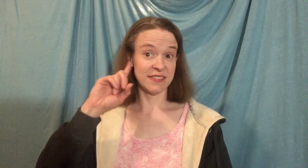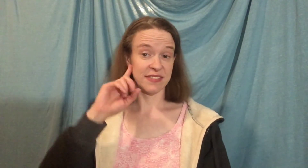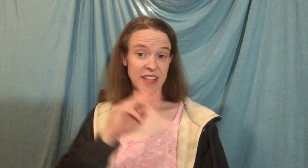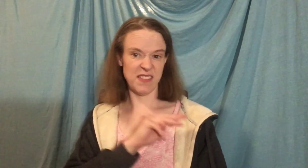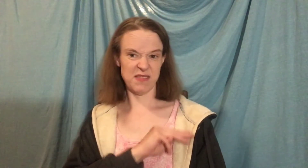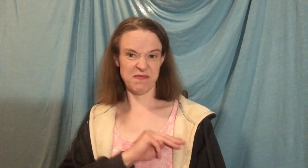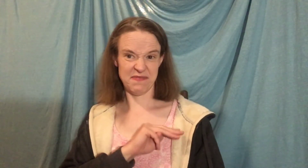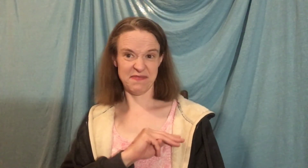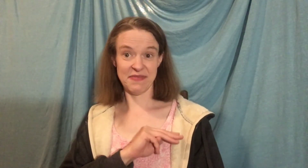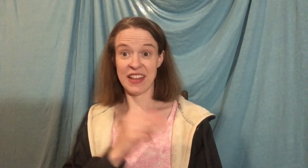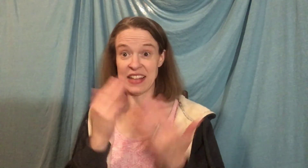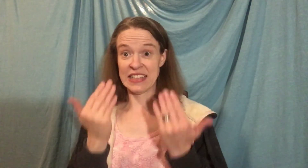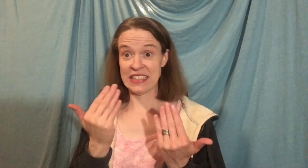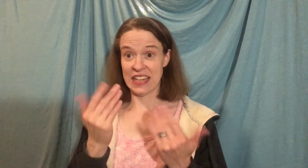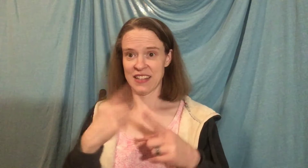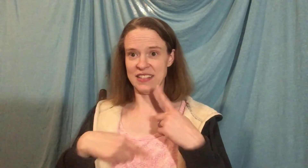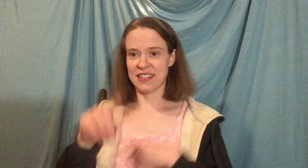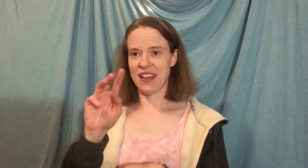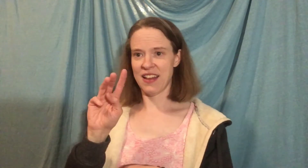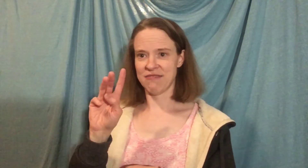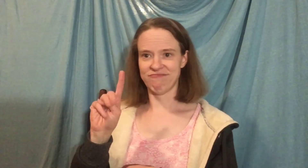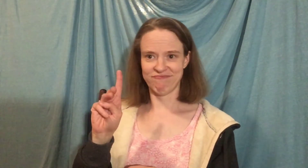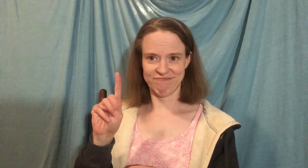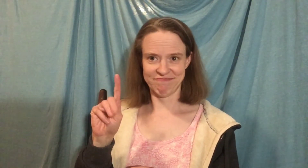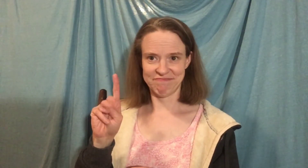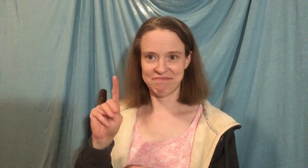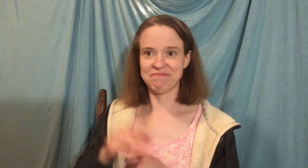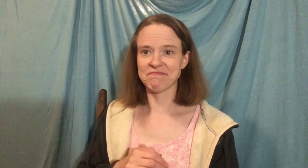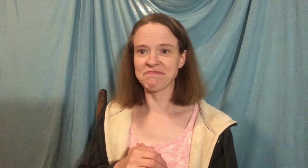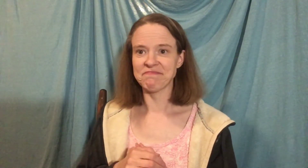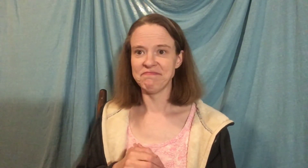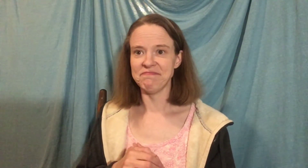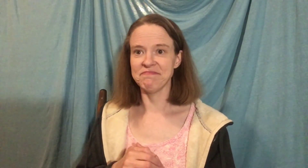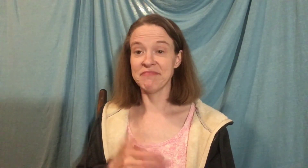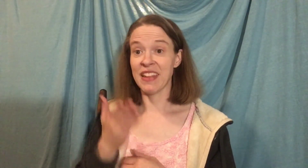Previously, it was signed like this, and now it's signed like this.